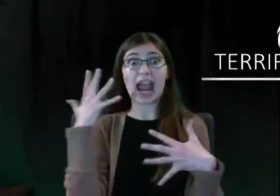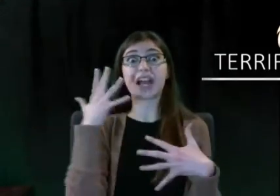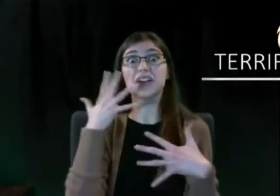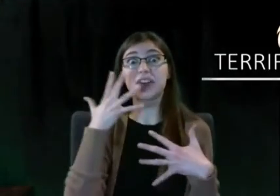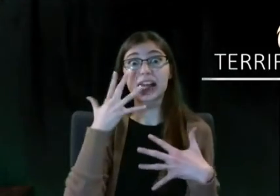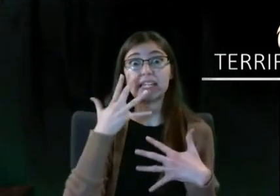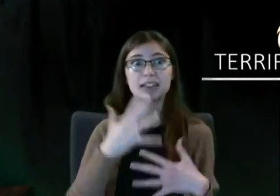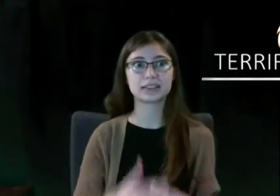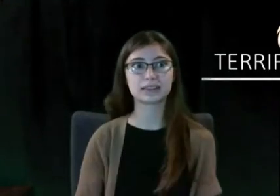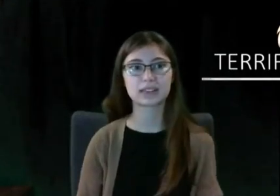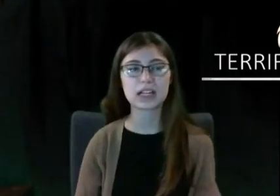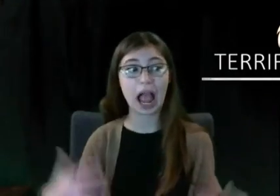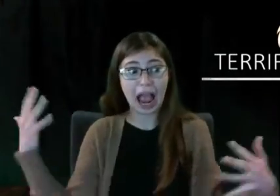Terrified.